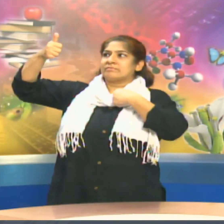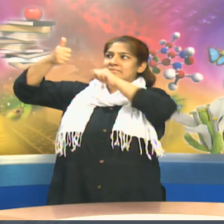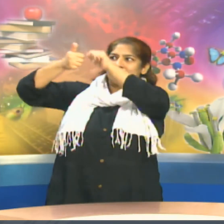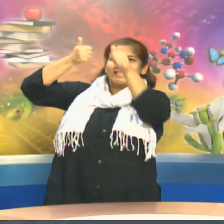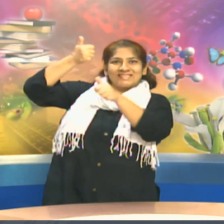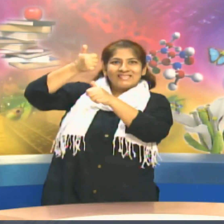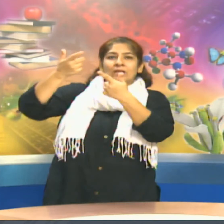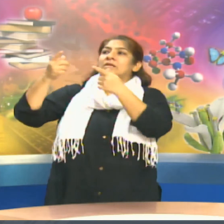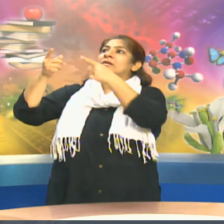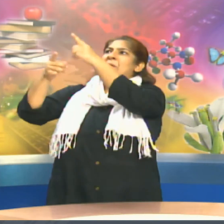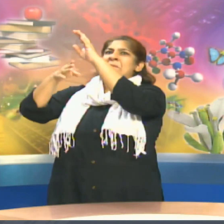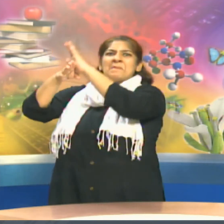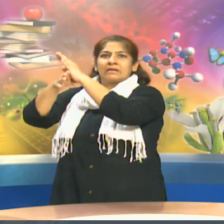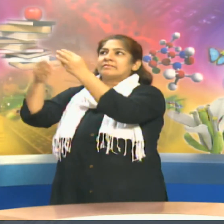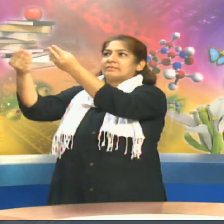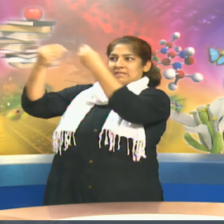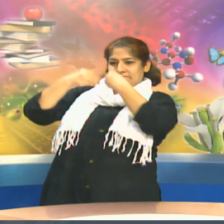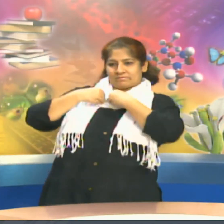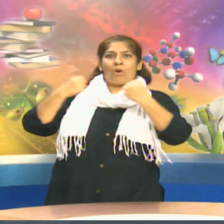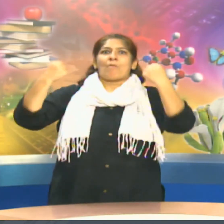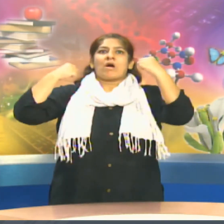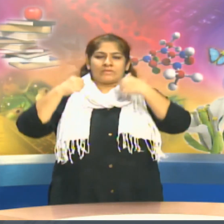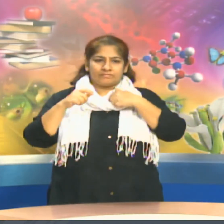to someone, let us say a